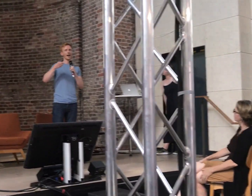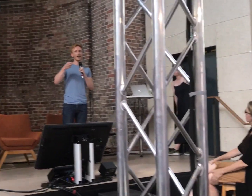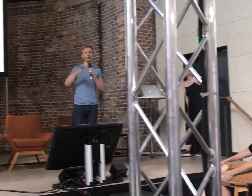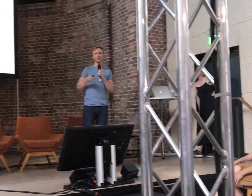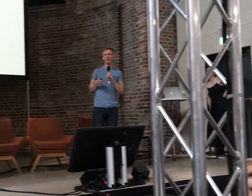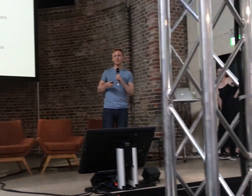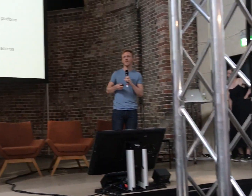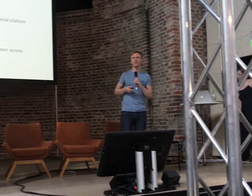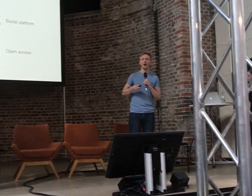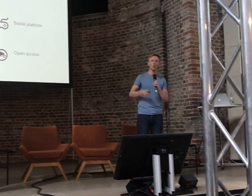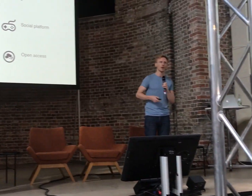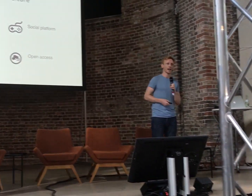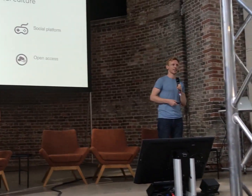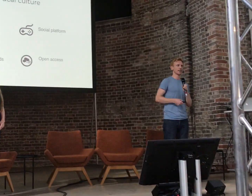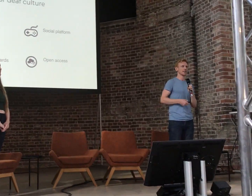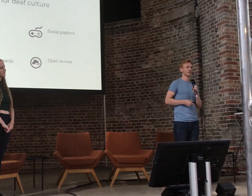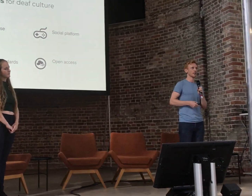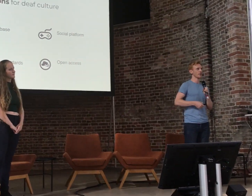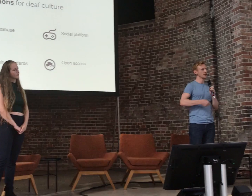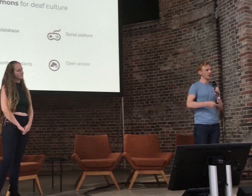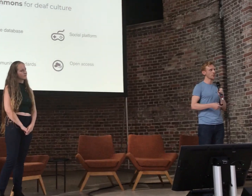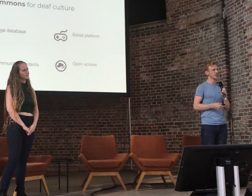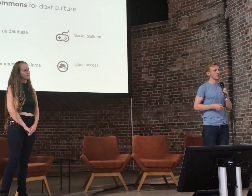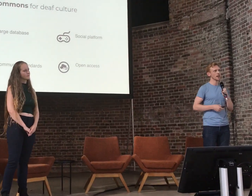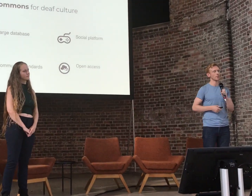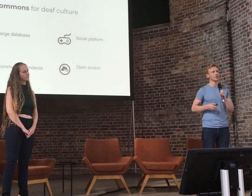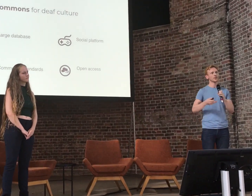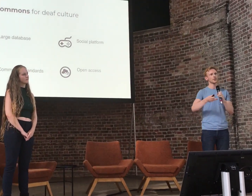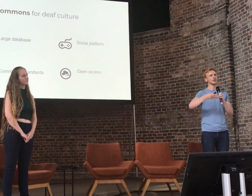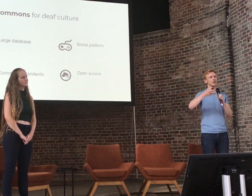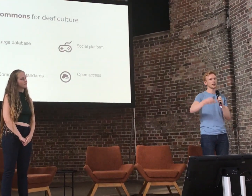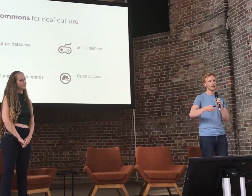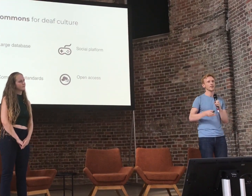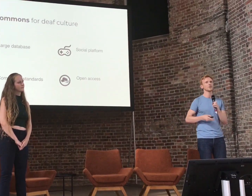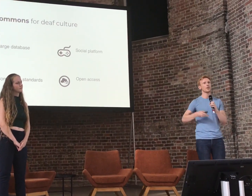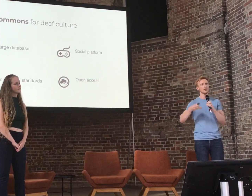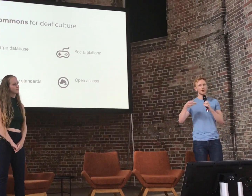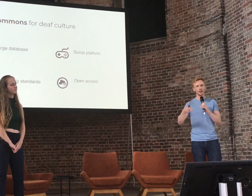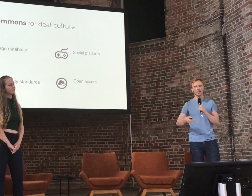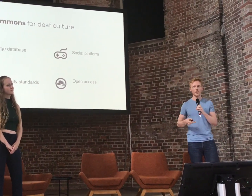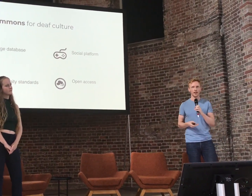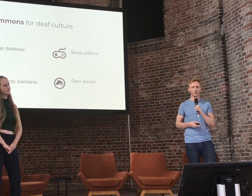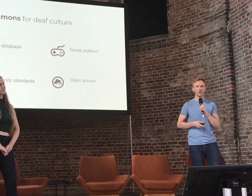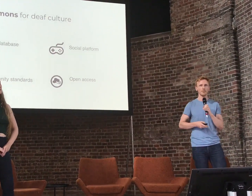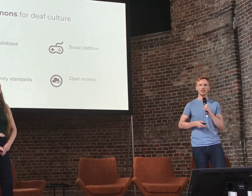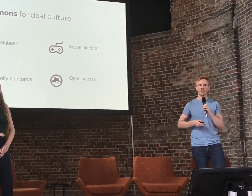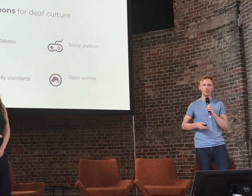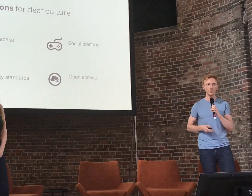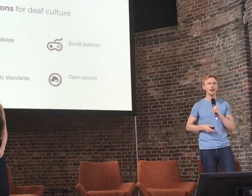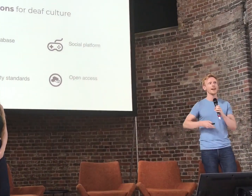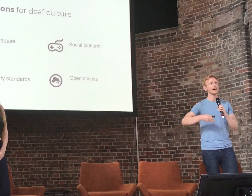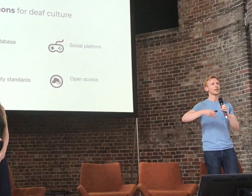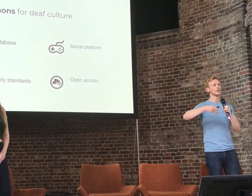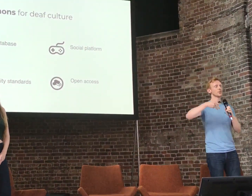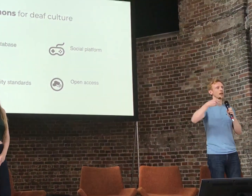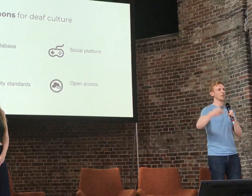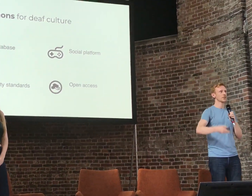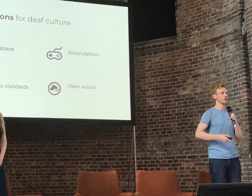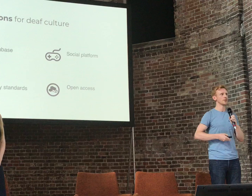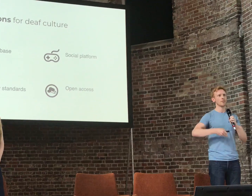And all of this would then be open access, so that developers would be able to use it to write machine learning algorithms and so on, to be able to